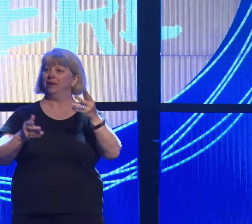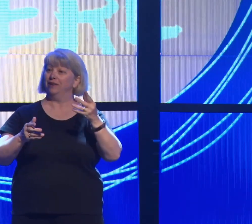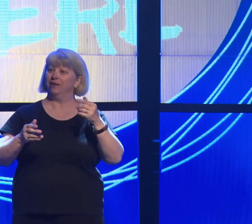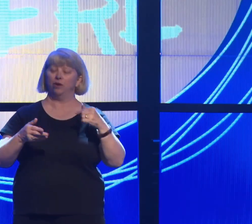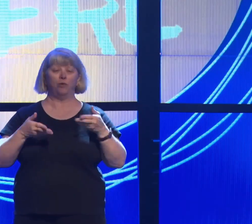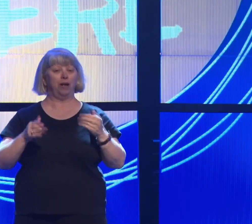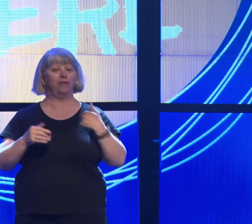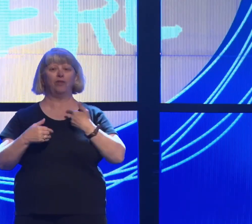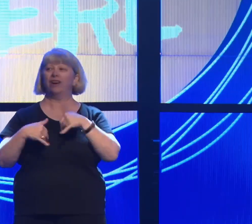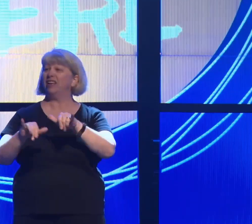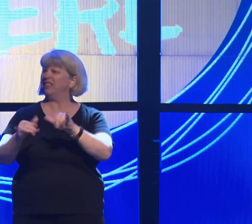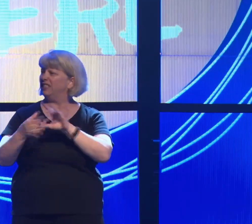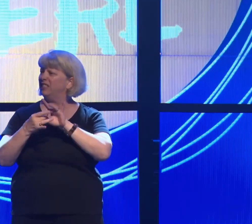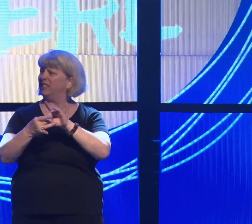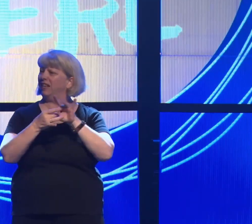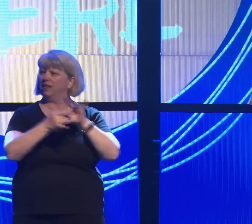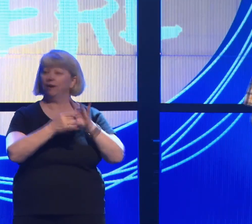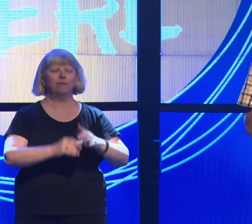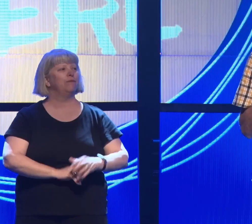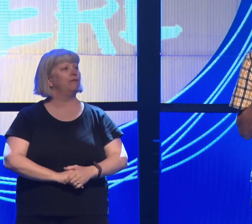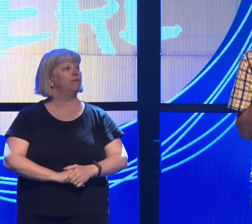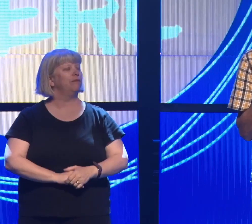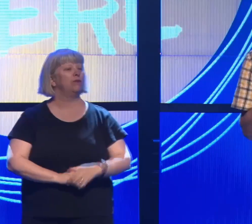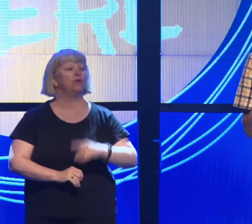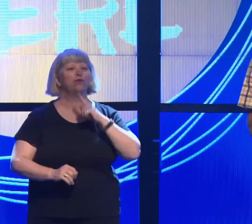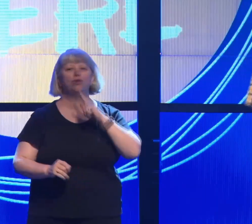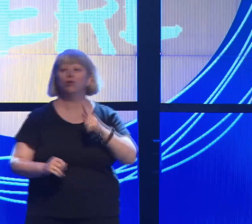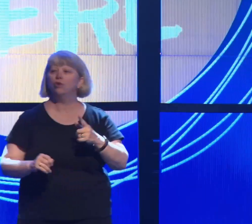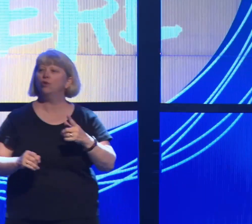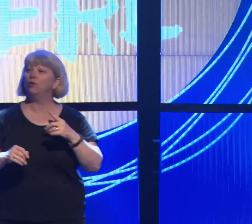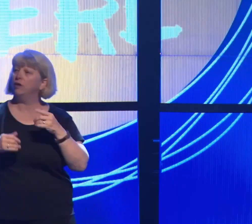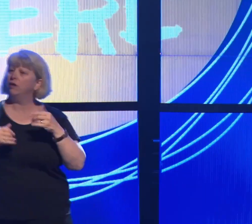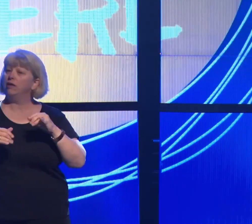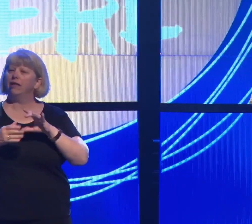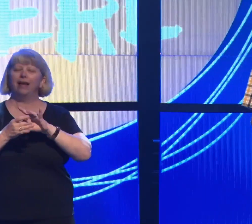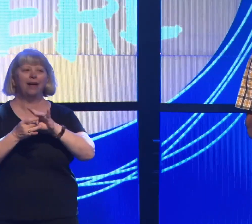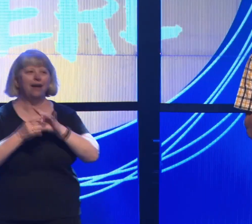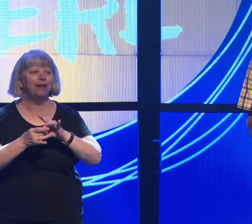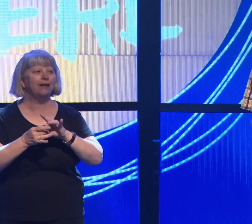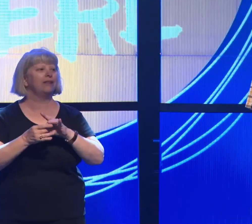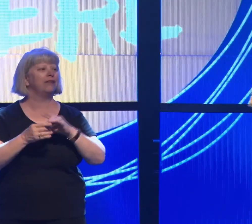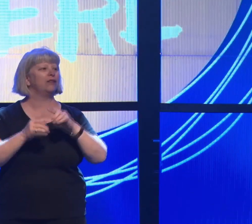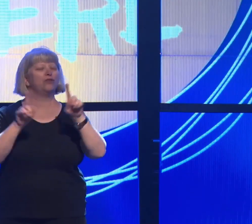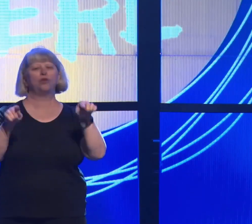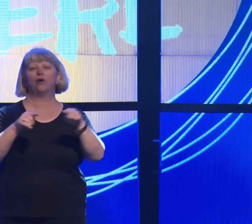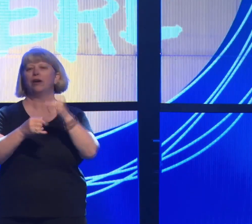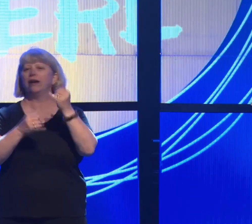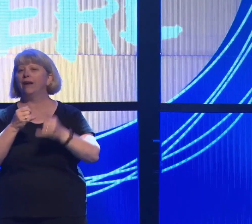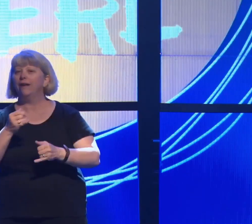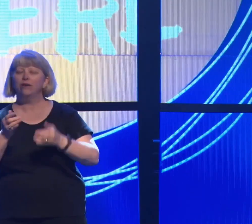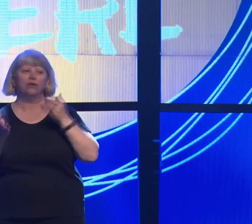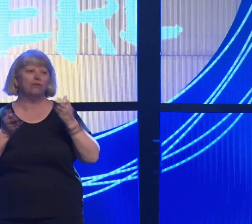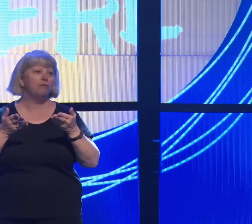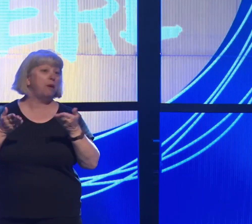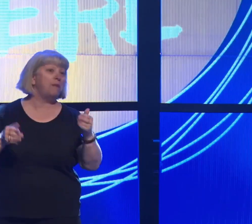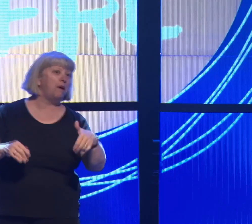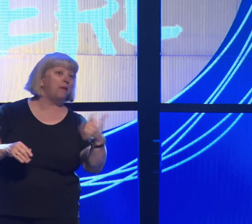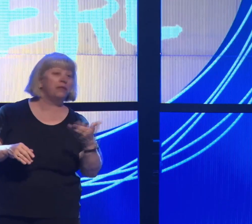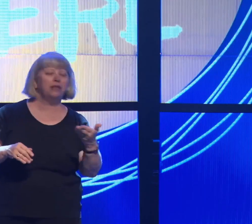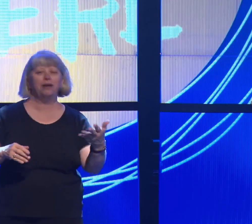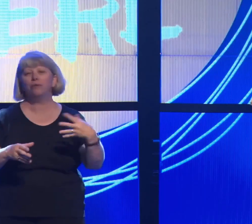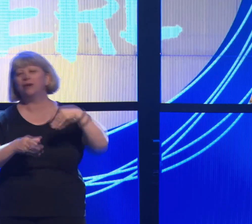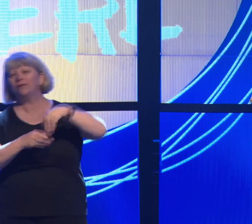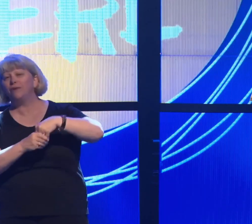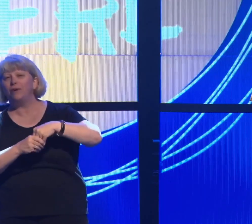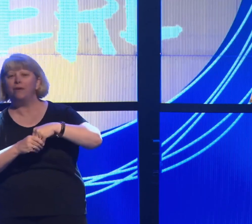us to stay connected with you. And be sure to hang on to that Connect card, though, until the end of the service, because there might be some other things that you want to engage